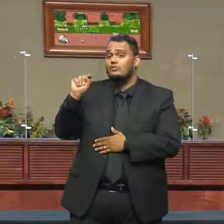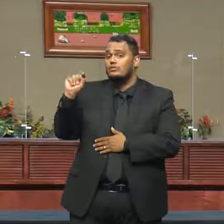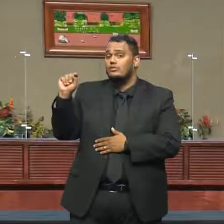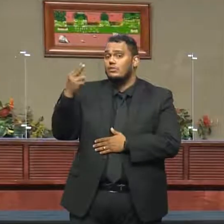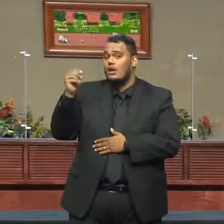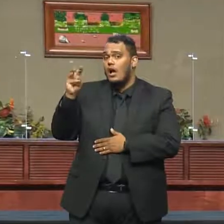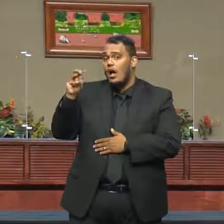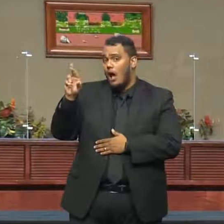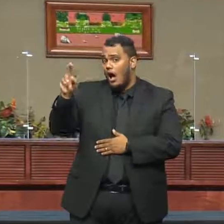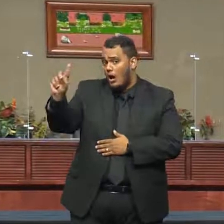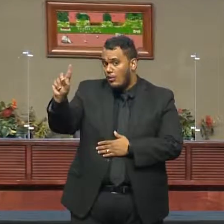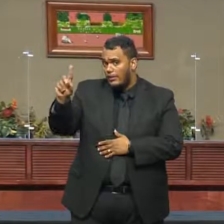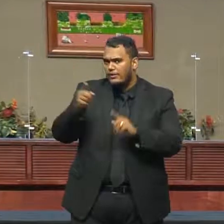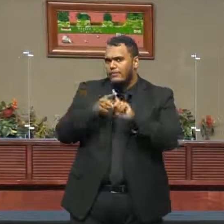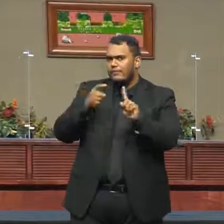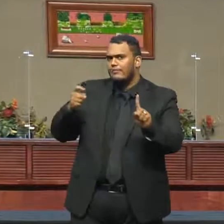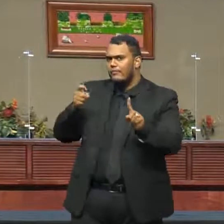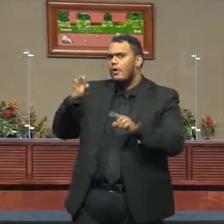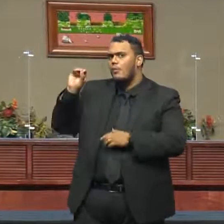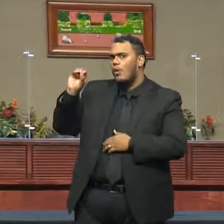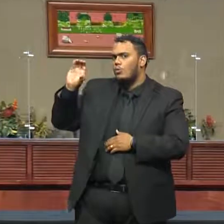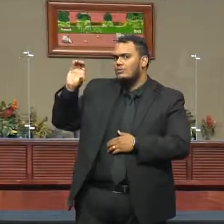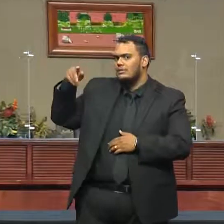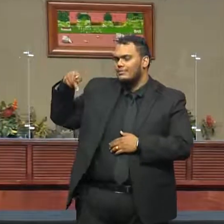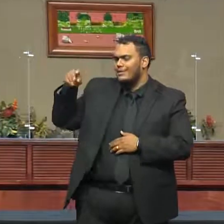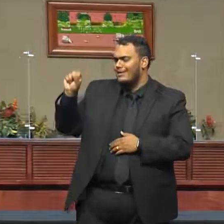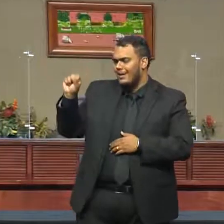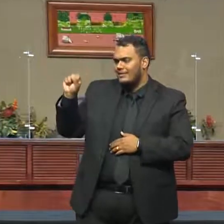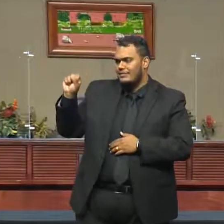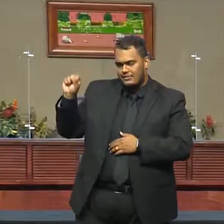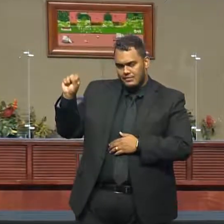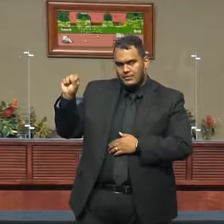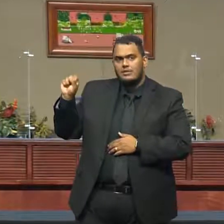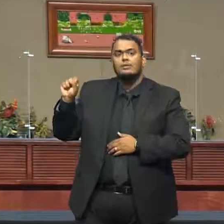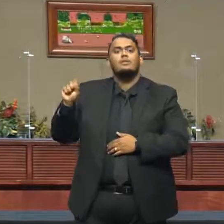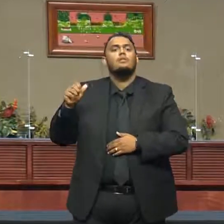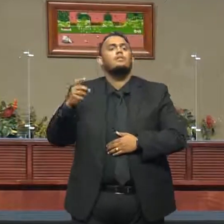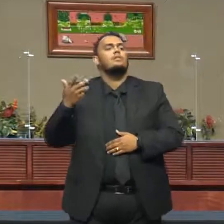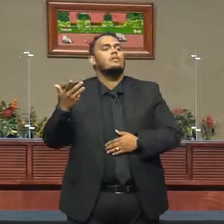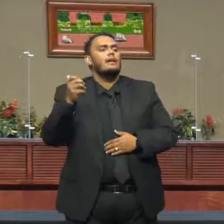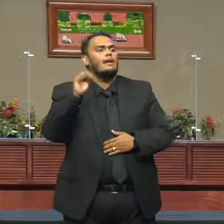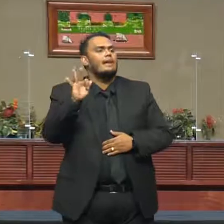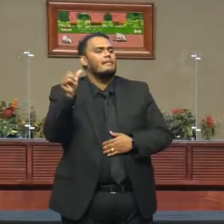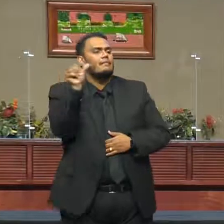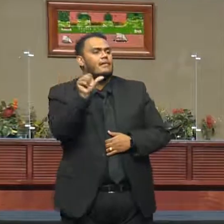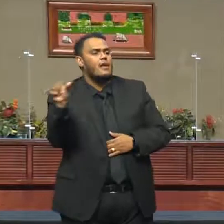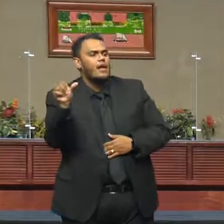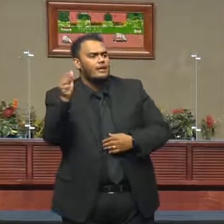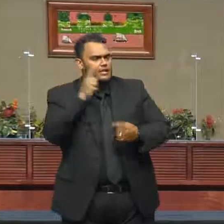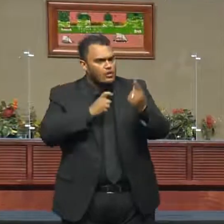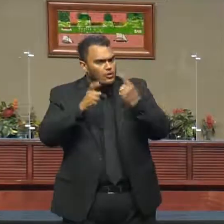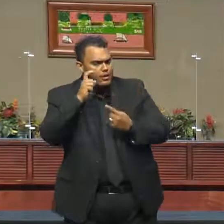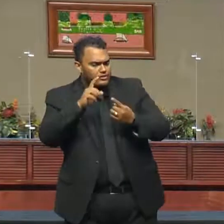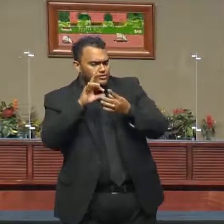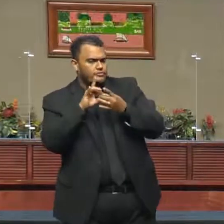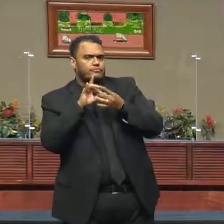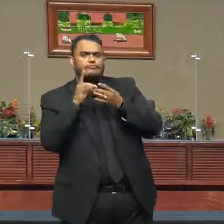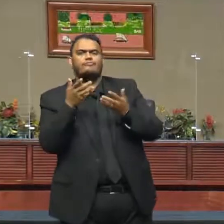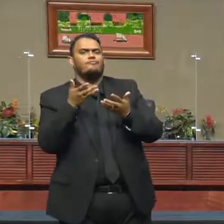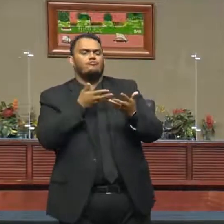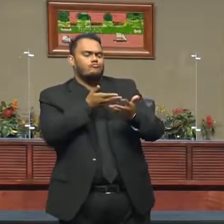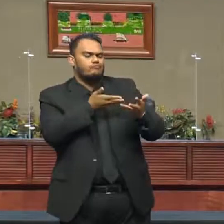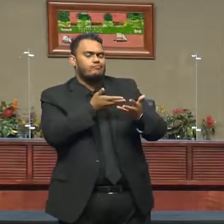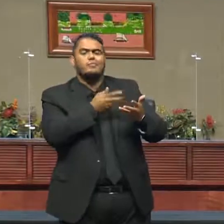there are any questions for the school district, if there are any questions regarding our community engagement efforts, we